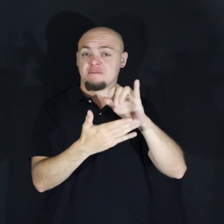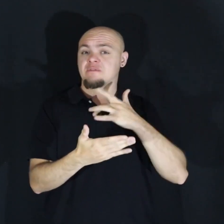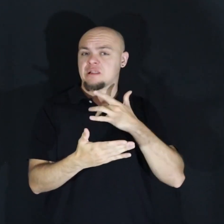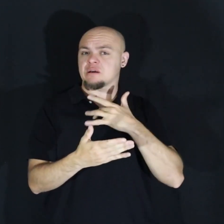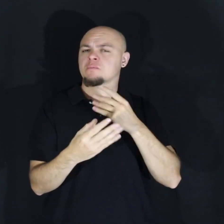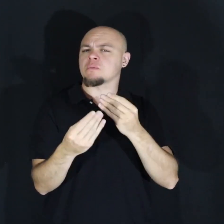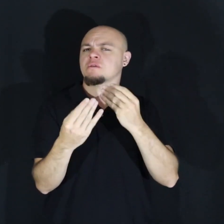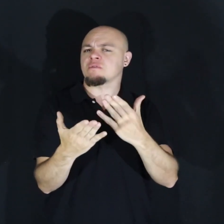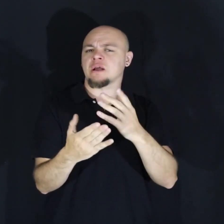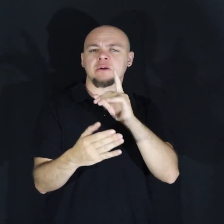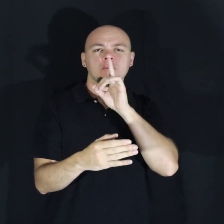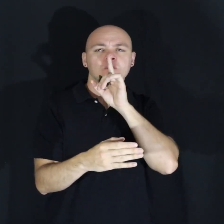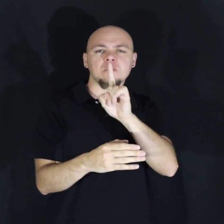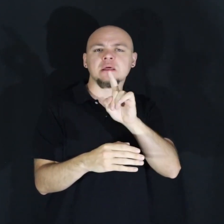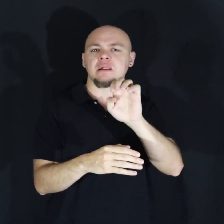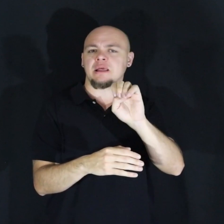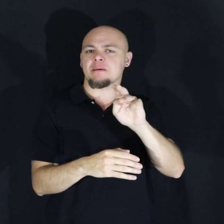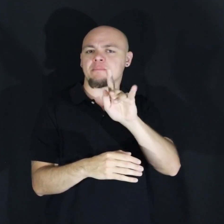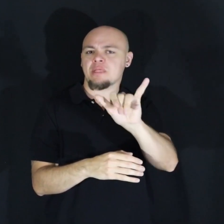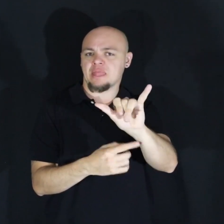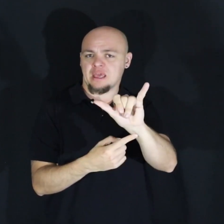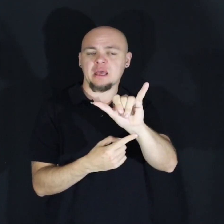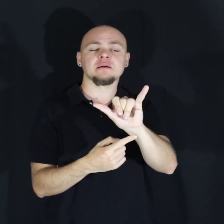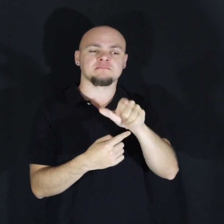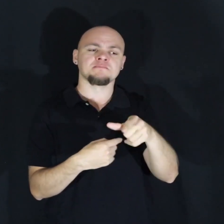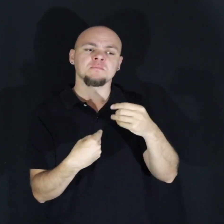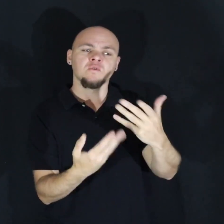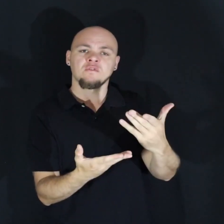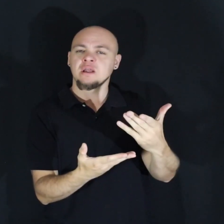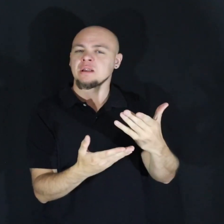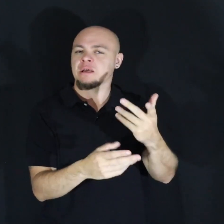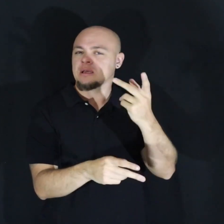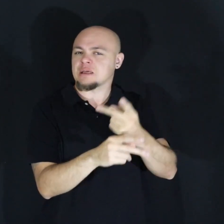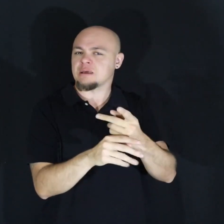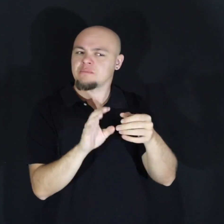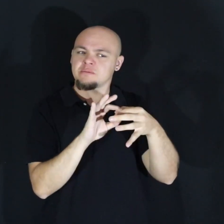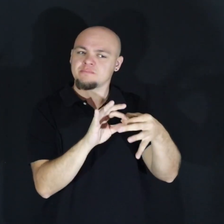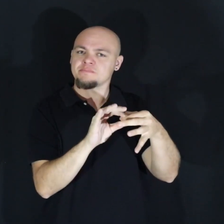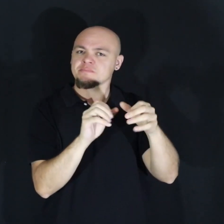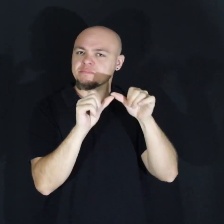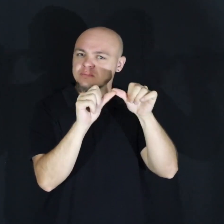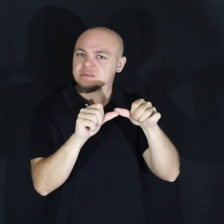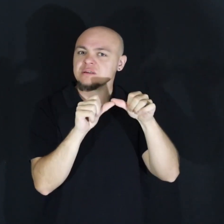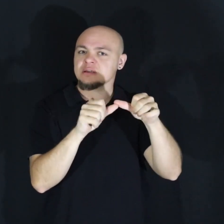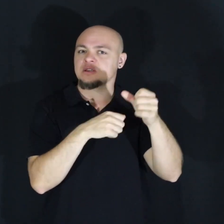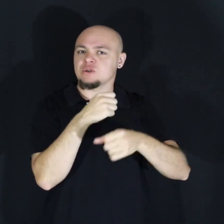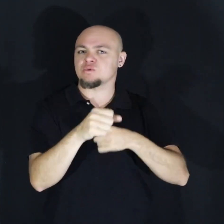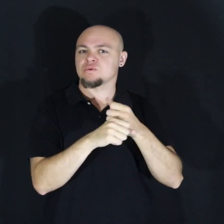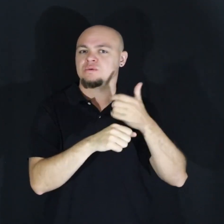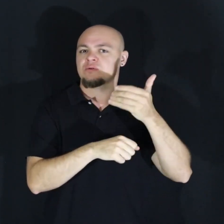can provide more real empathetic care to our patients, and we can keep that empathy going for years to come.